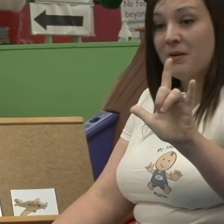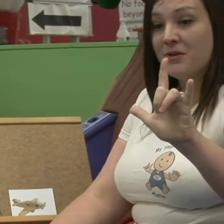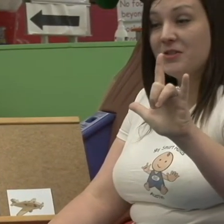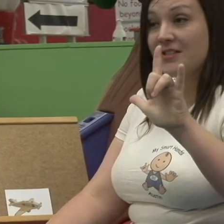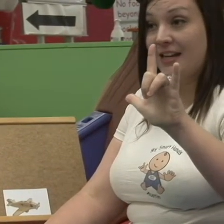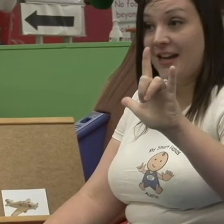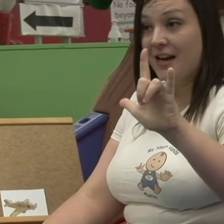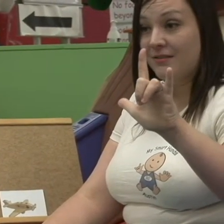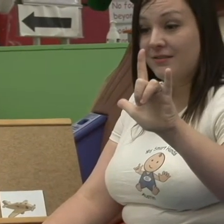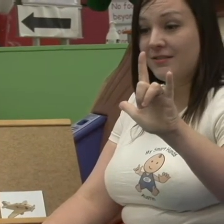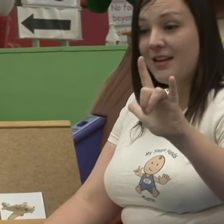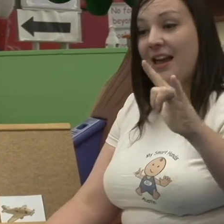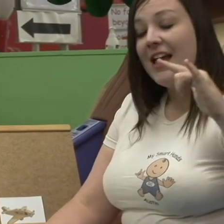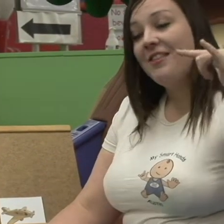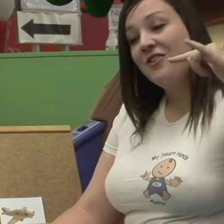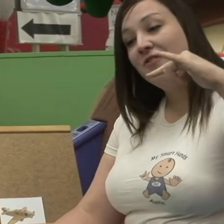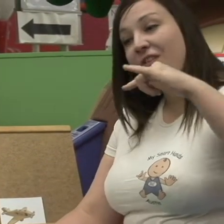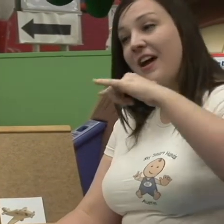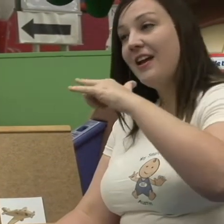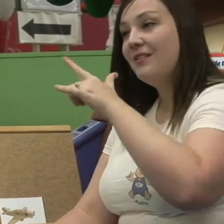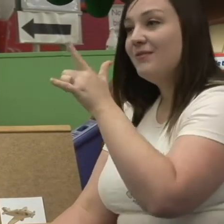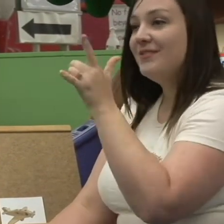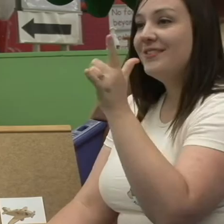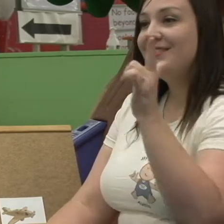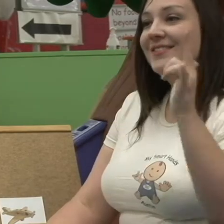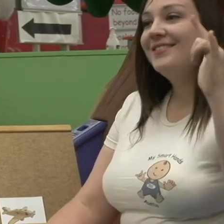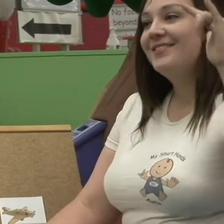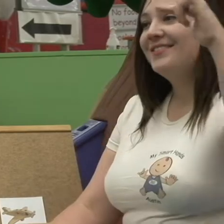you stick it out, and then you fly it.